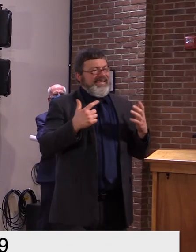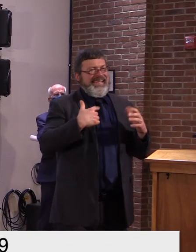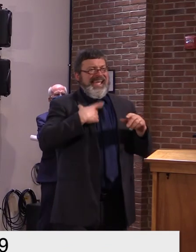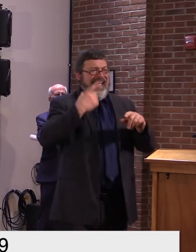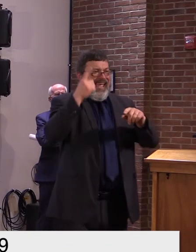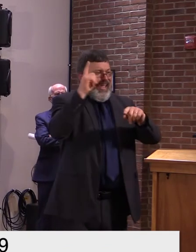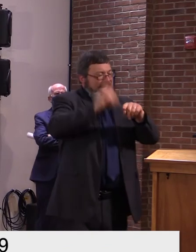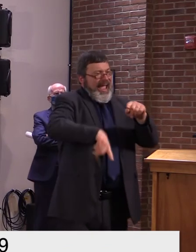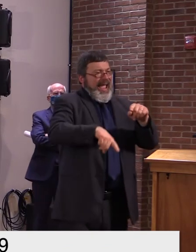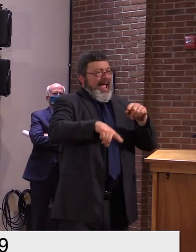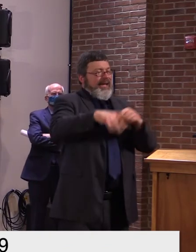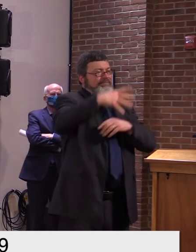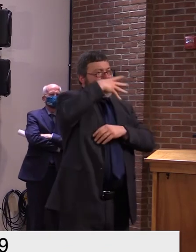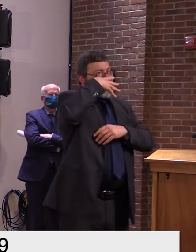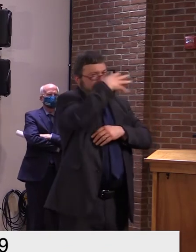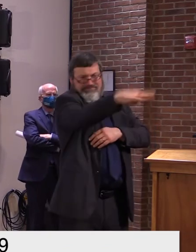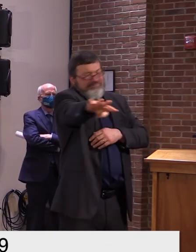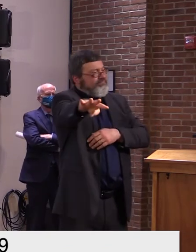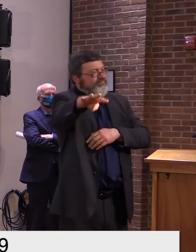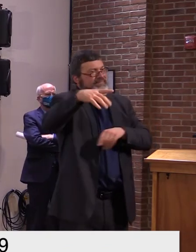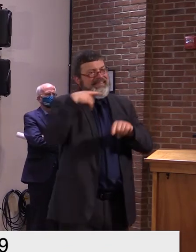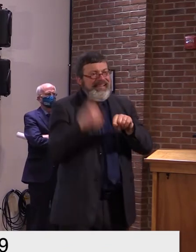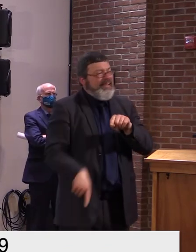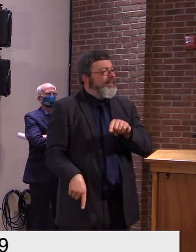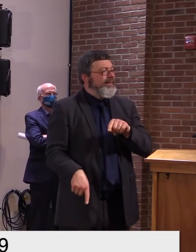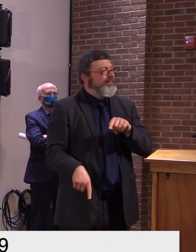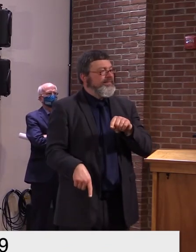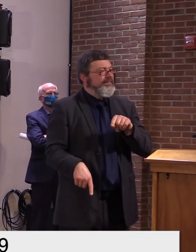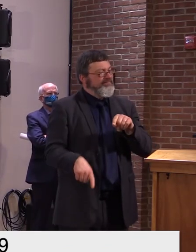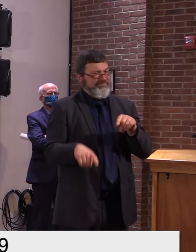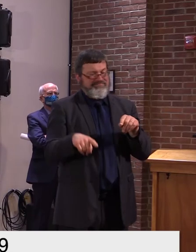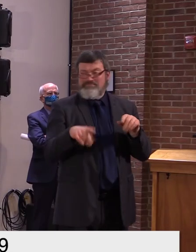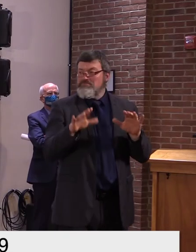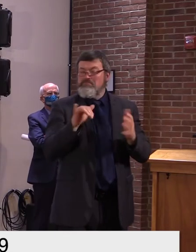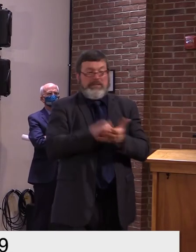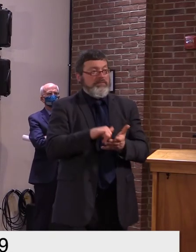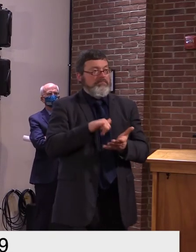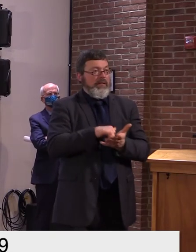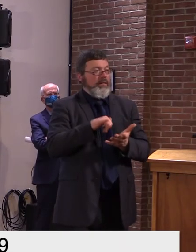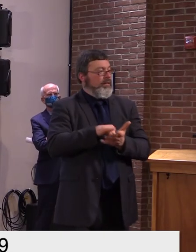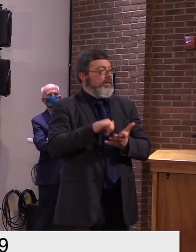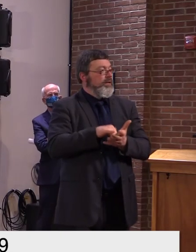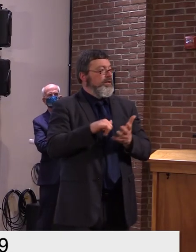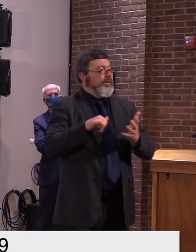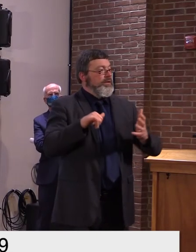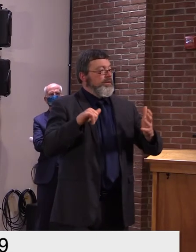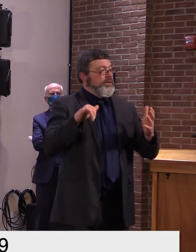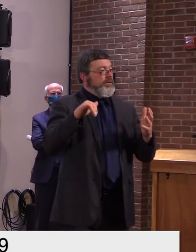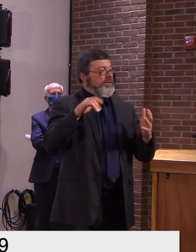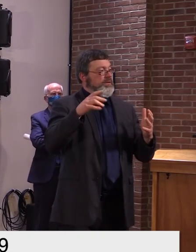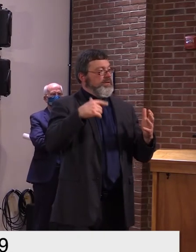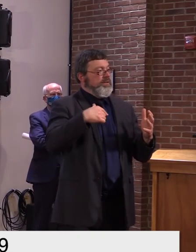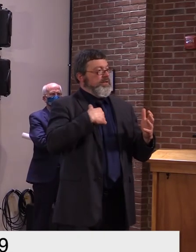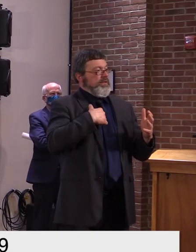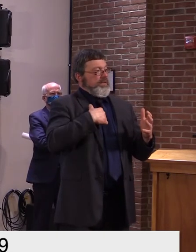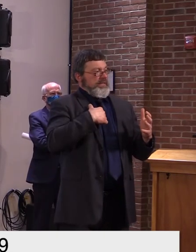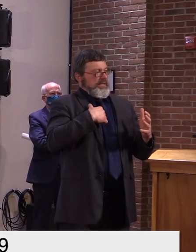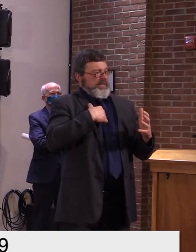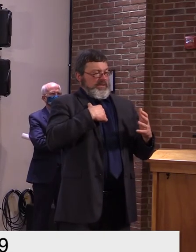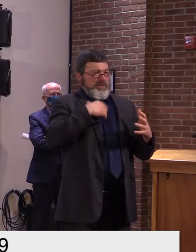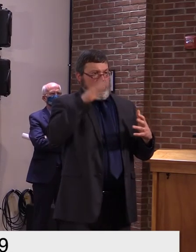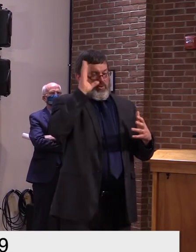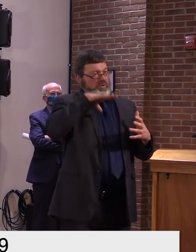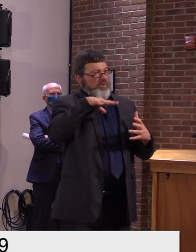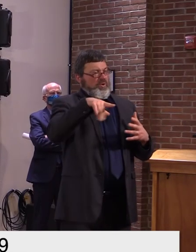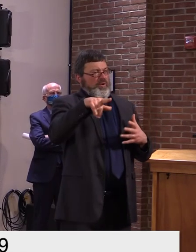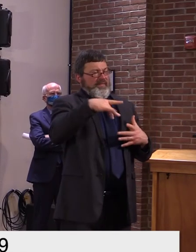I still continue to believe that dairy has a significant place for us here in Vermont and is vital to